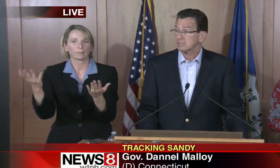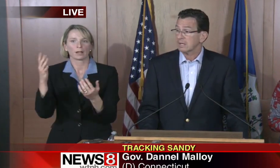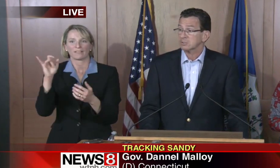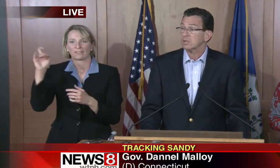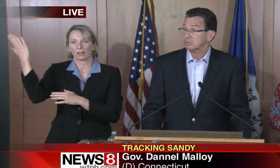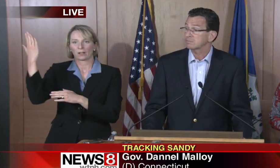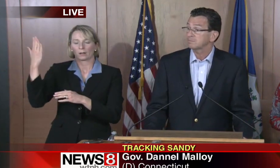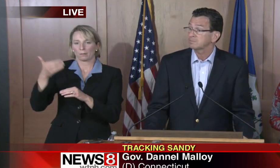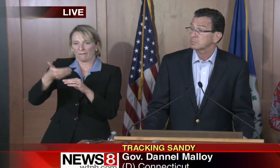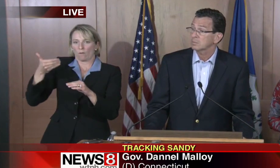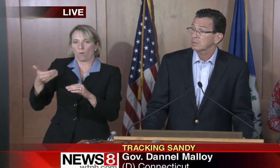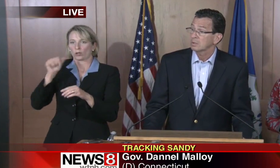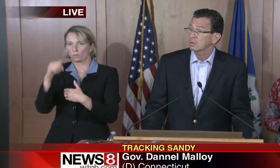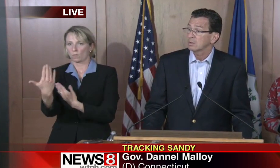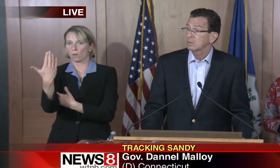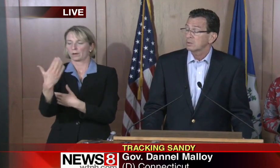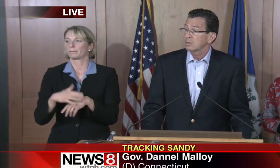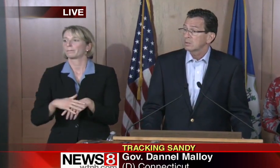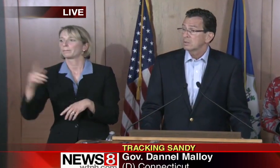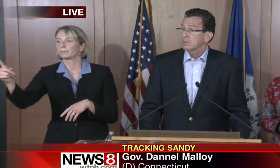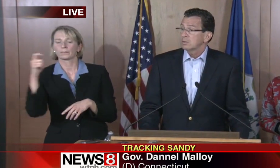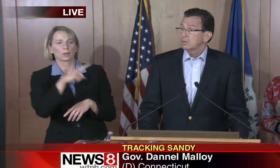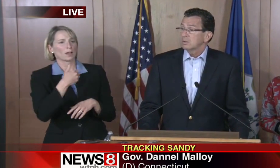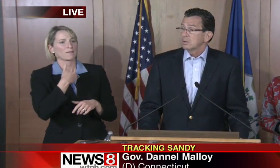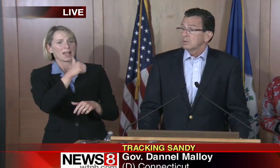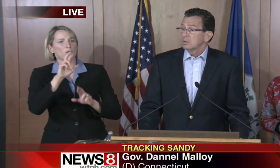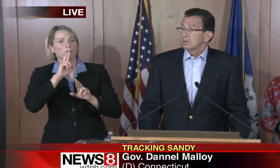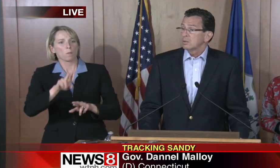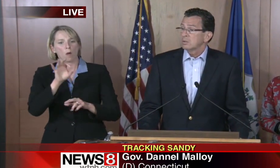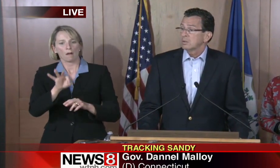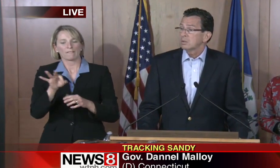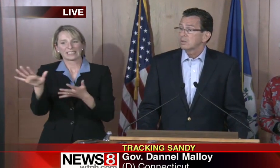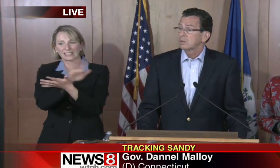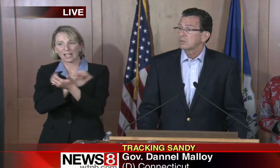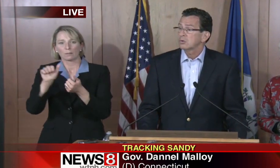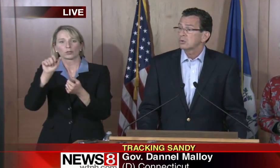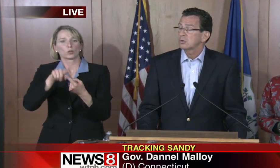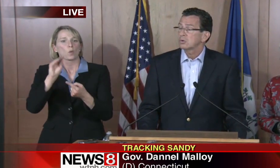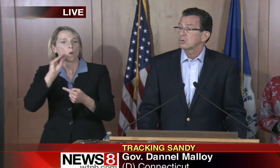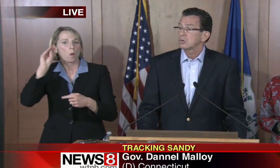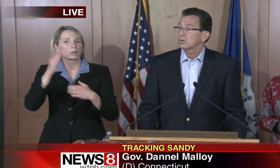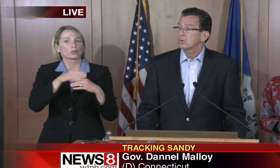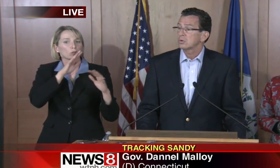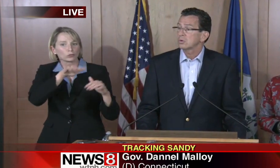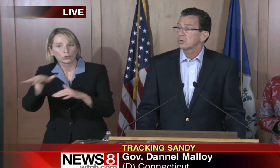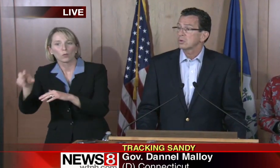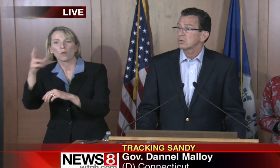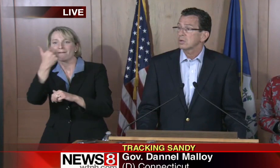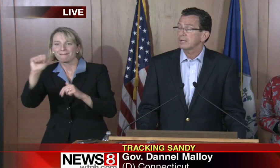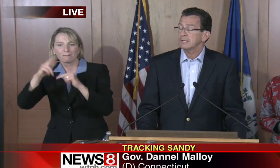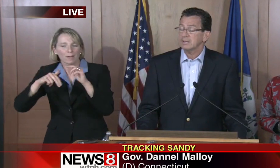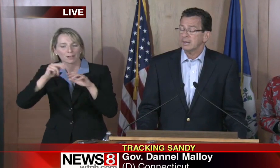one last question. Do you have any reports of coastal damage to homes or other buildings?